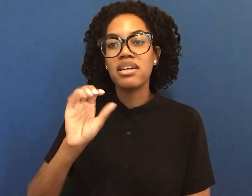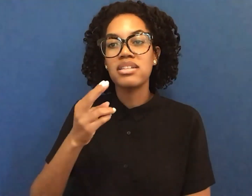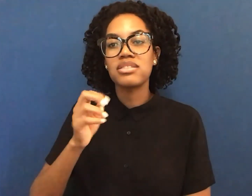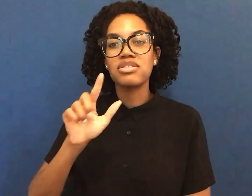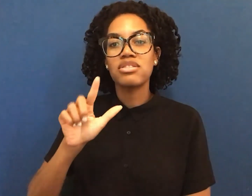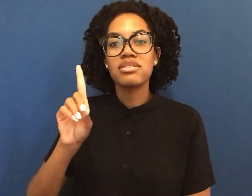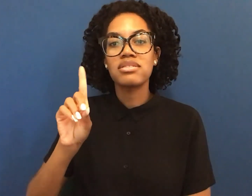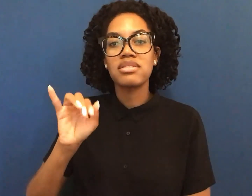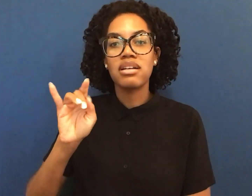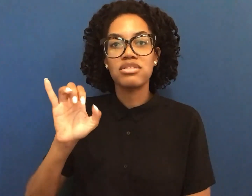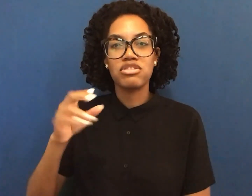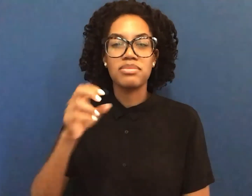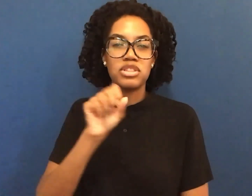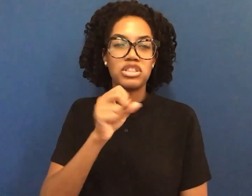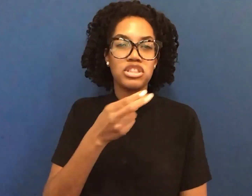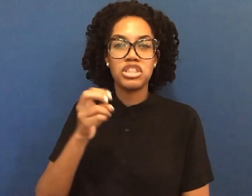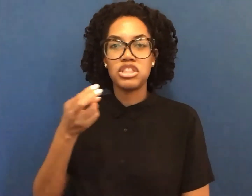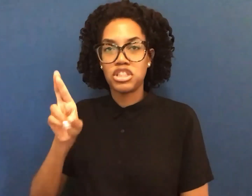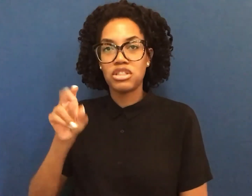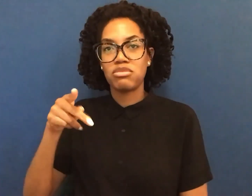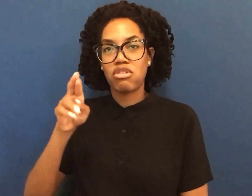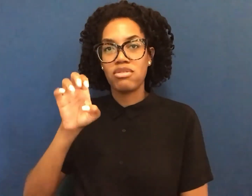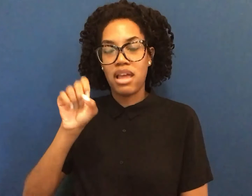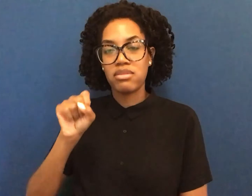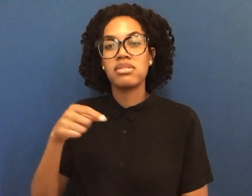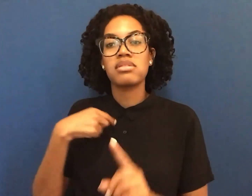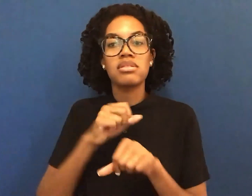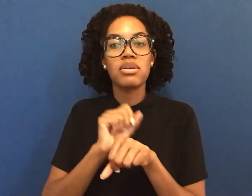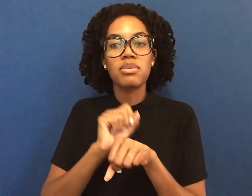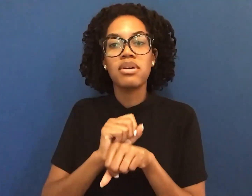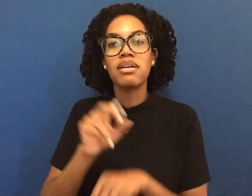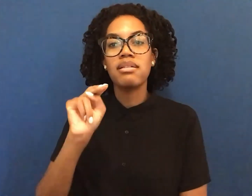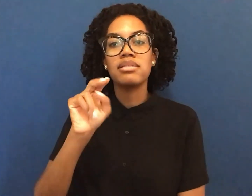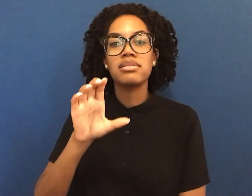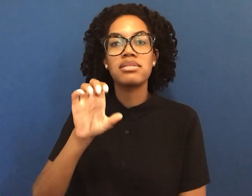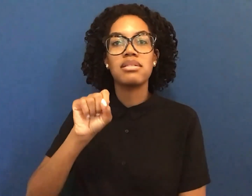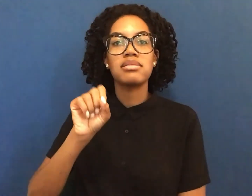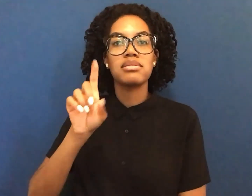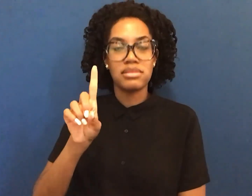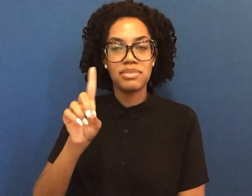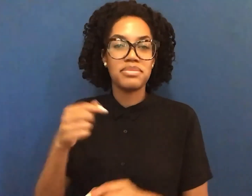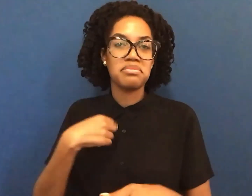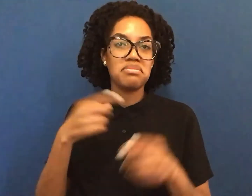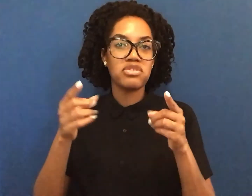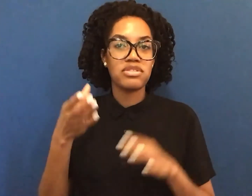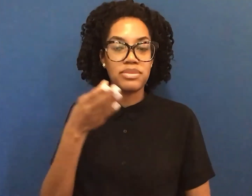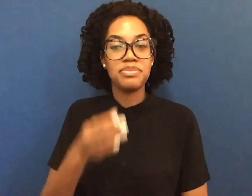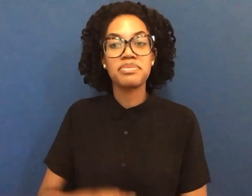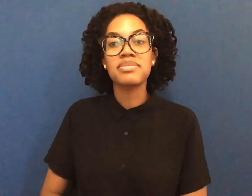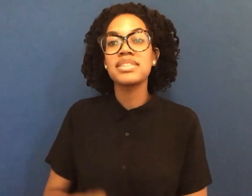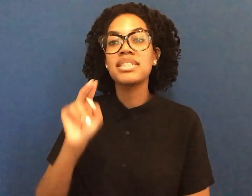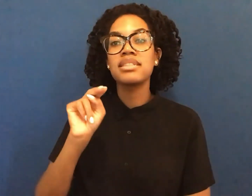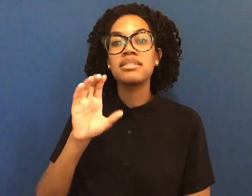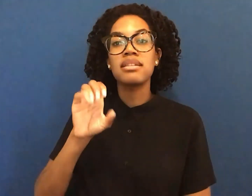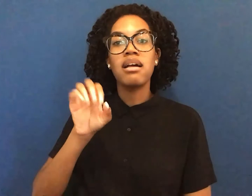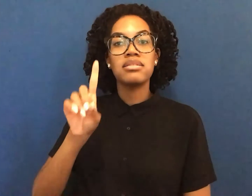Federal Policy at the National Coalition of STD Directors. So NCSD has been working since